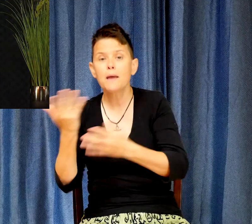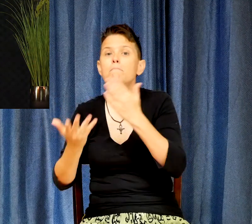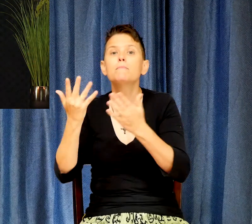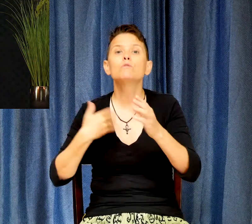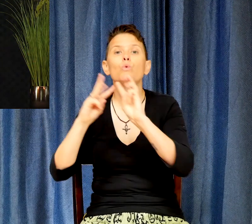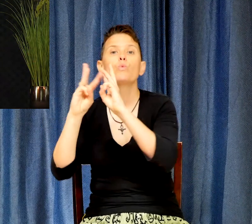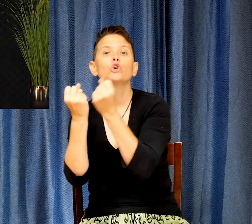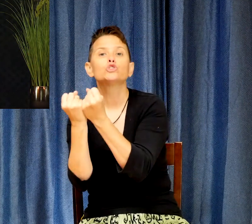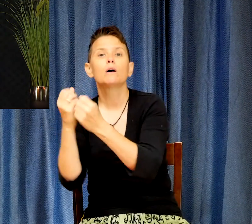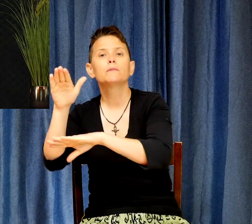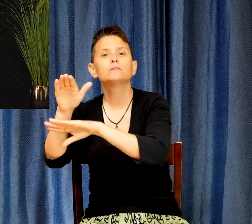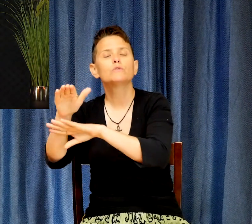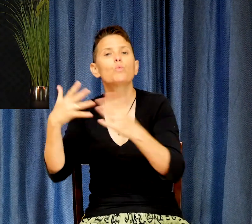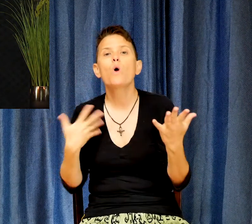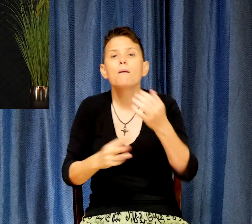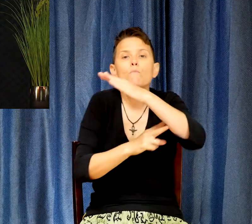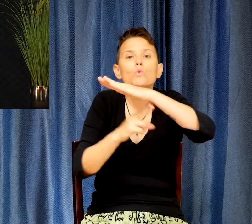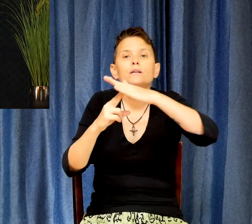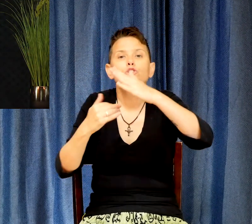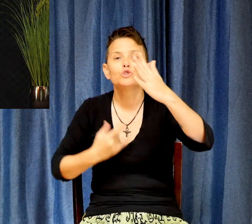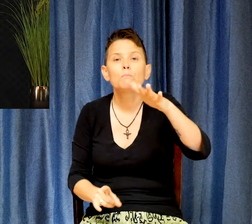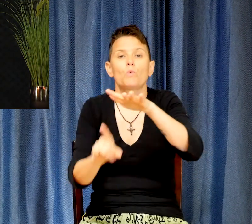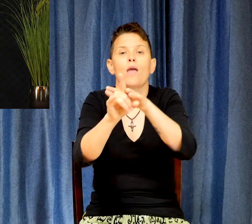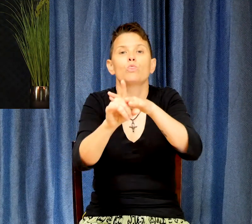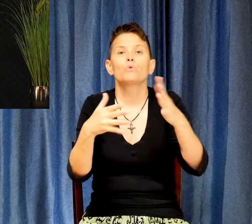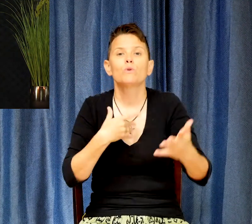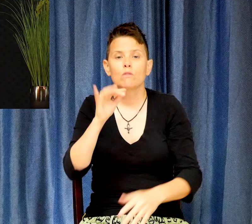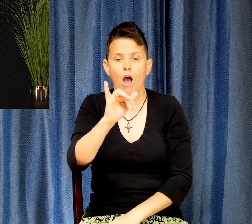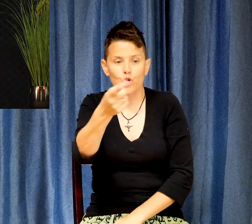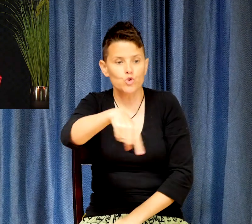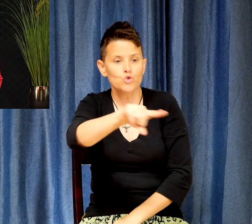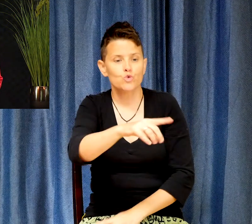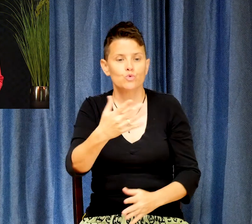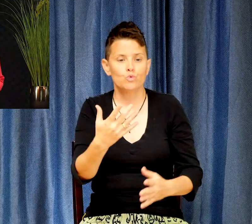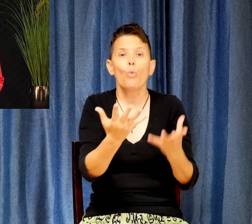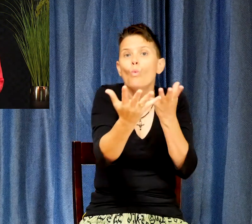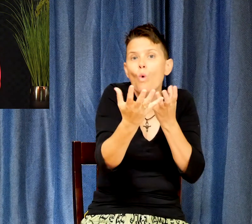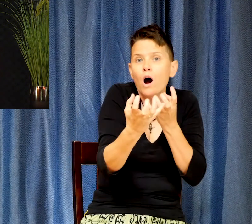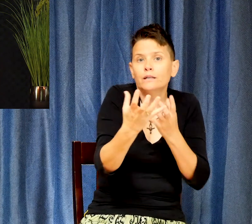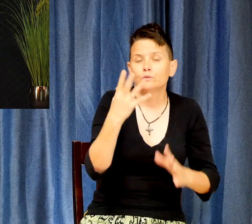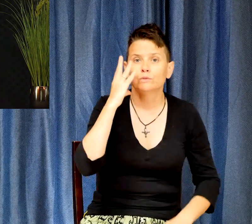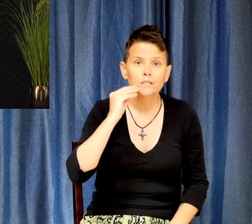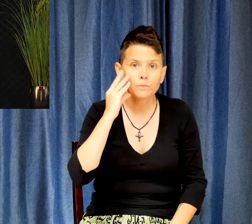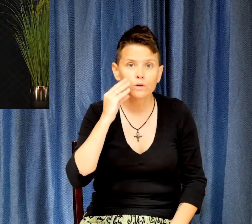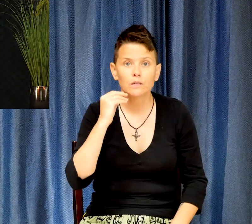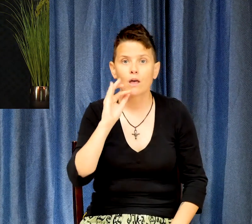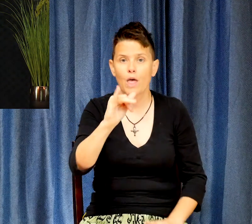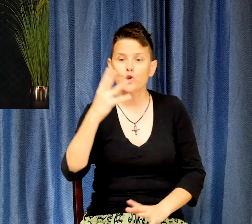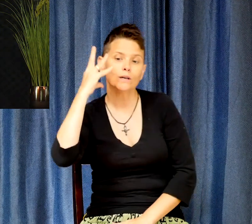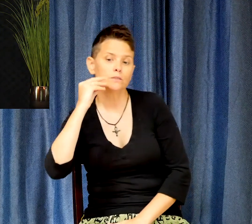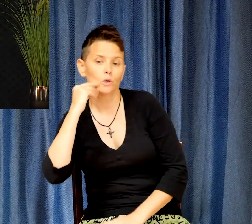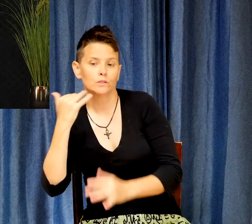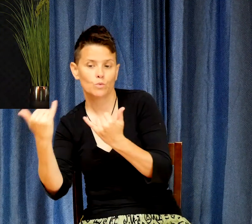what bridges to breakthrough you're experiencing or want to experience, I'd invite you to remember it's as simple